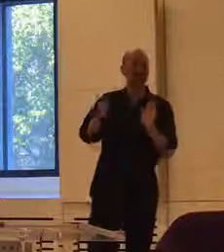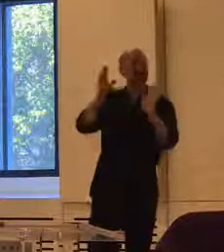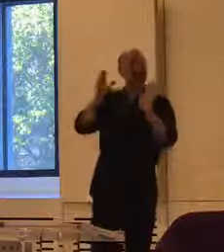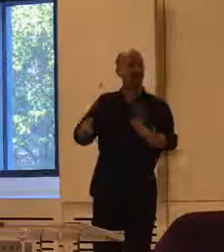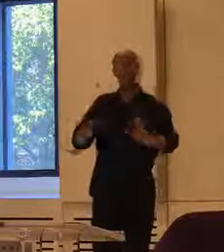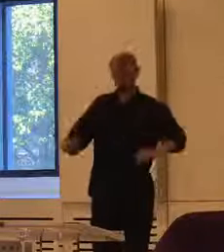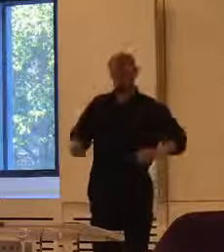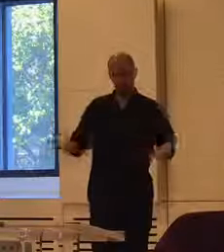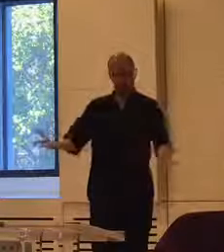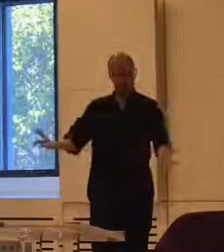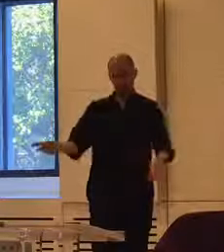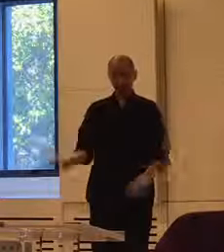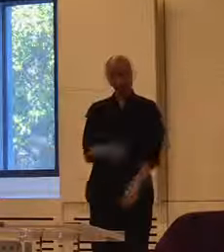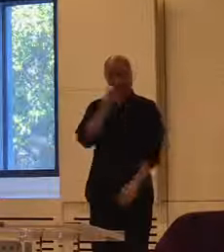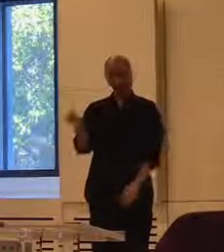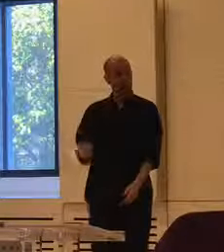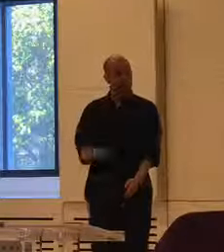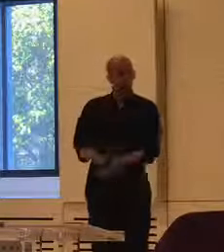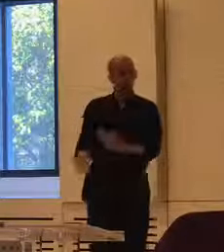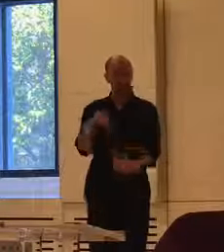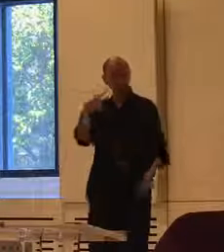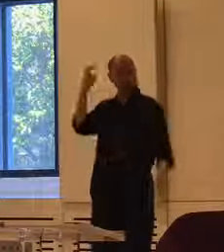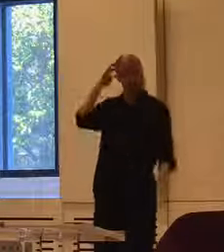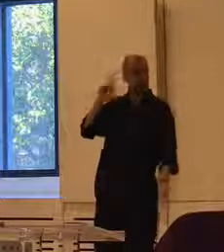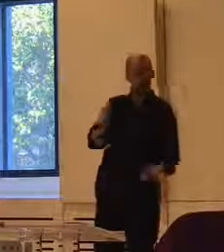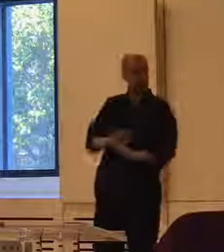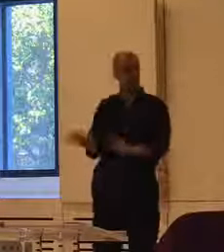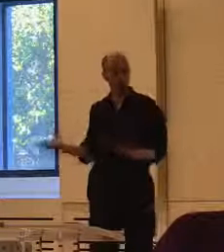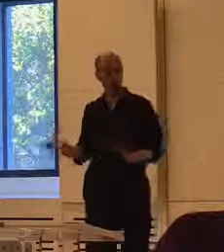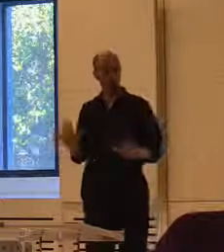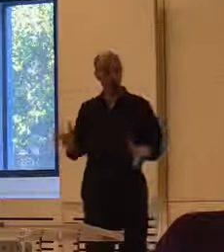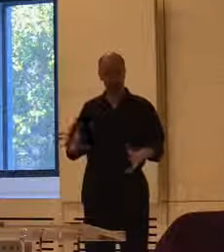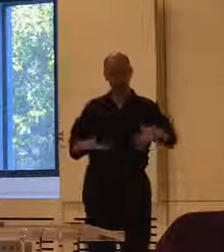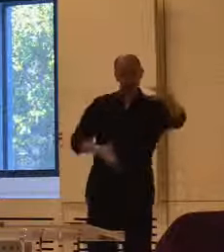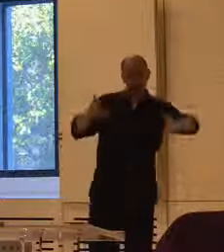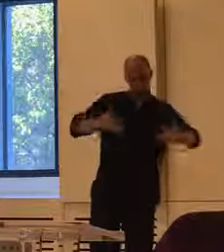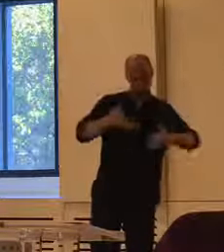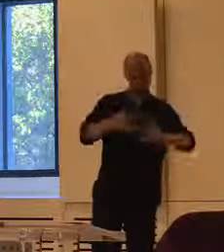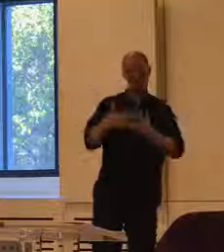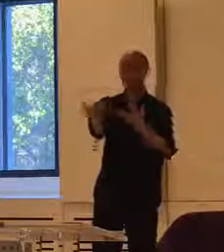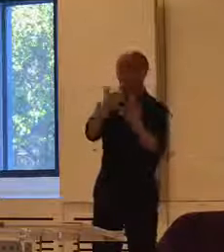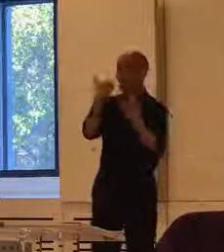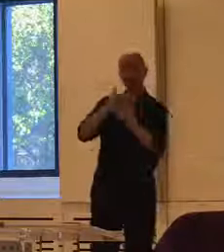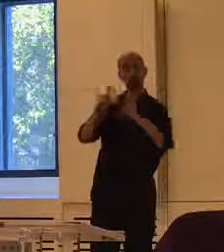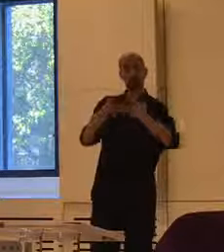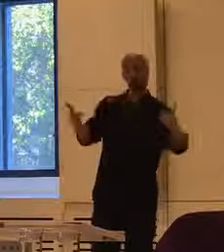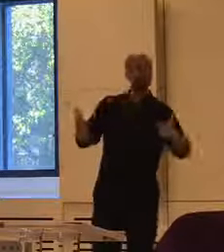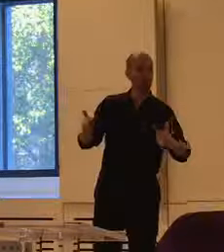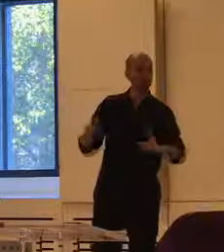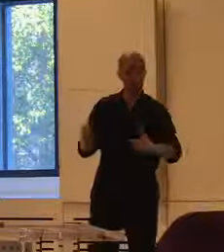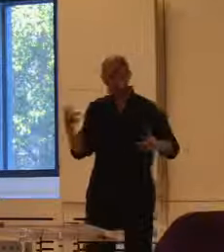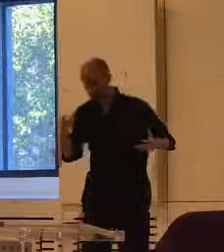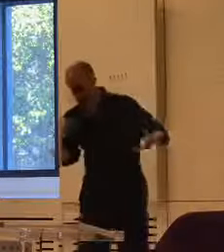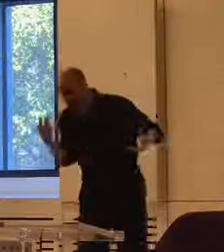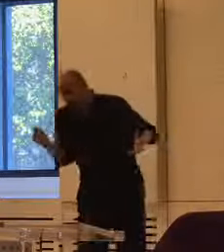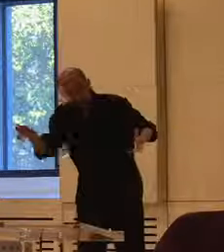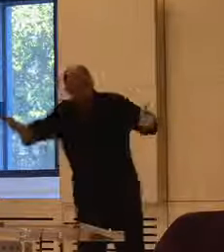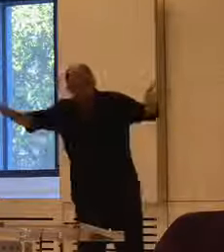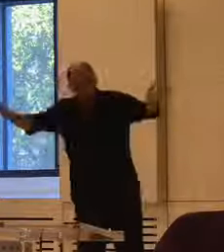good paper to show that's the proof. Whether children should be implanted or not, it's still to do with language,